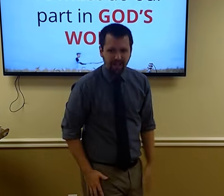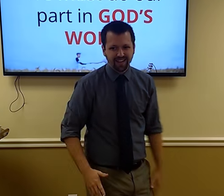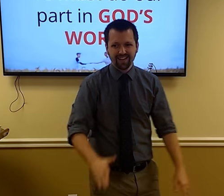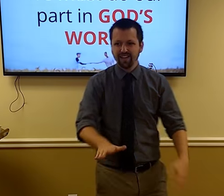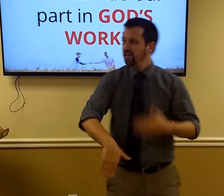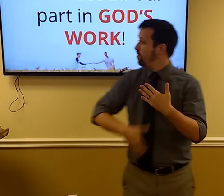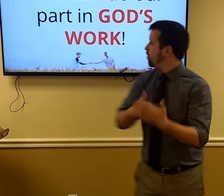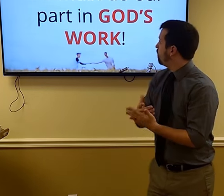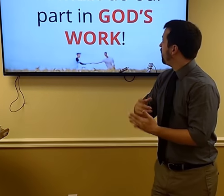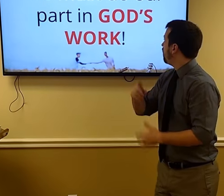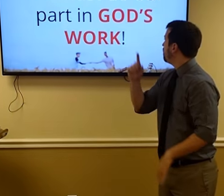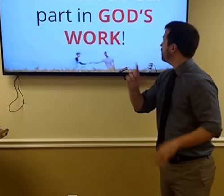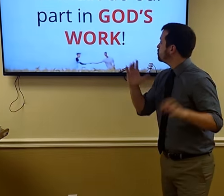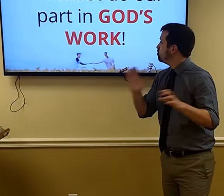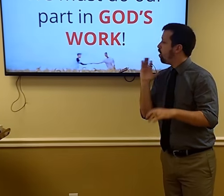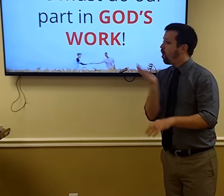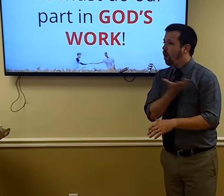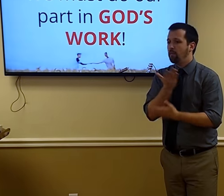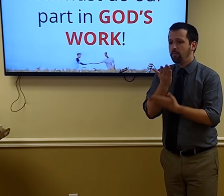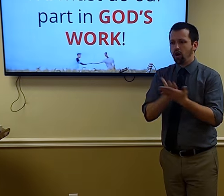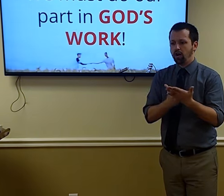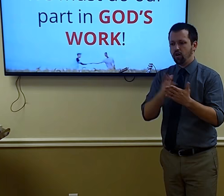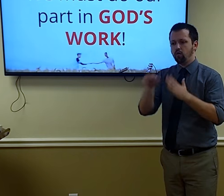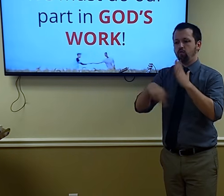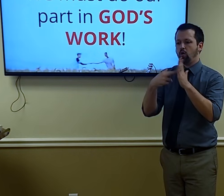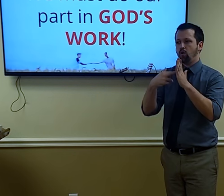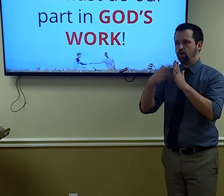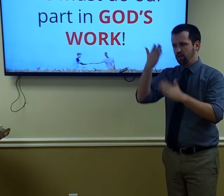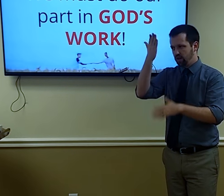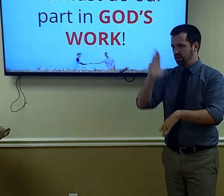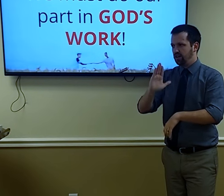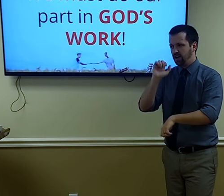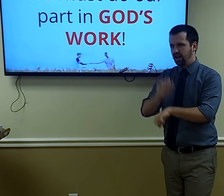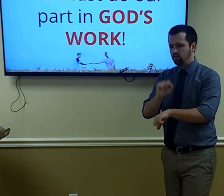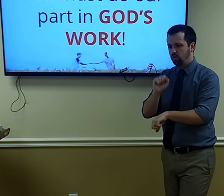but we all must do our role.